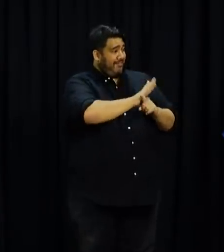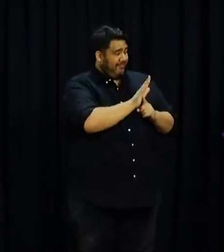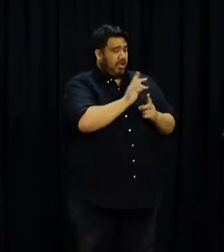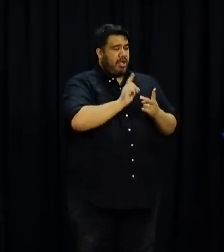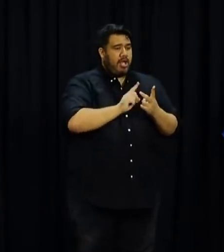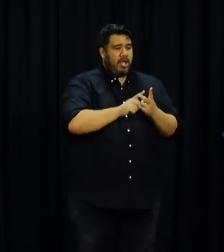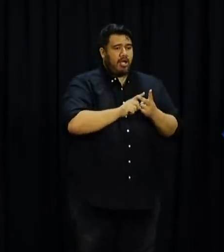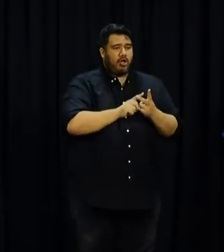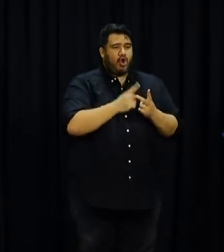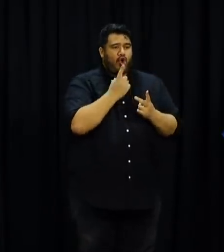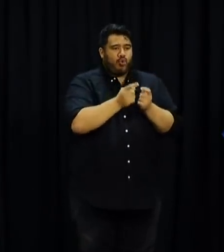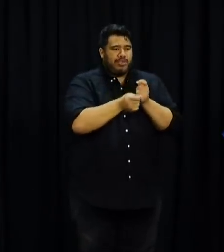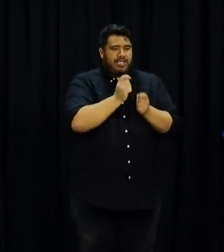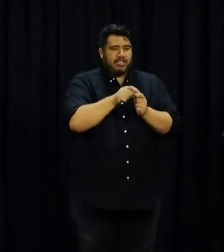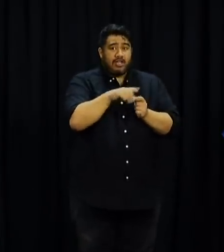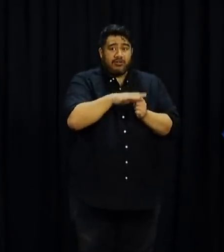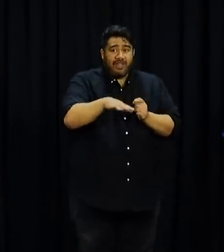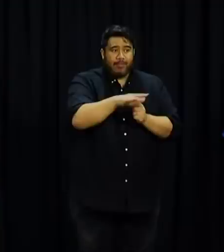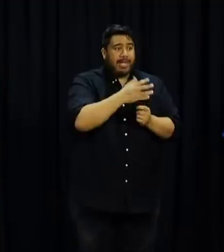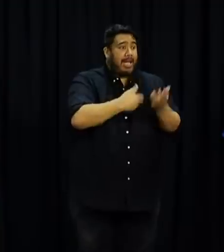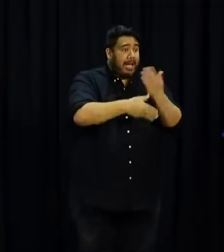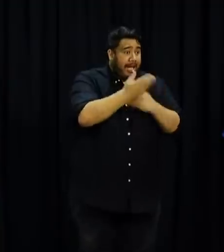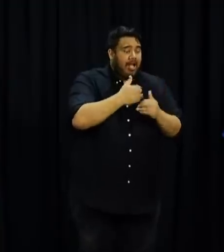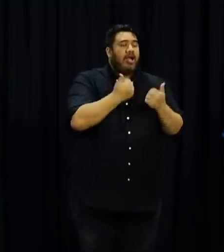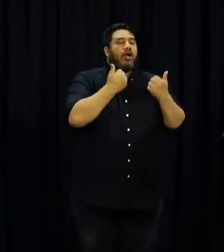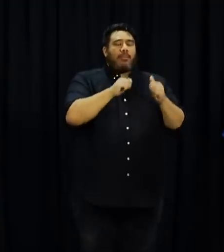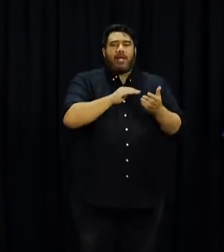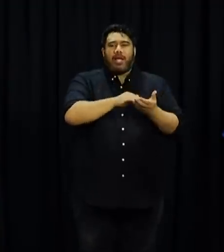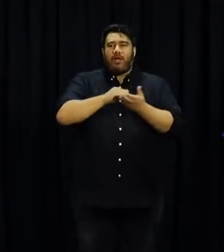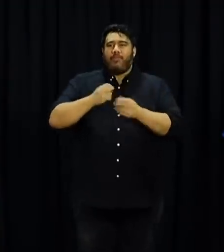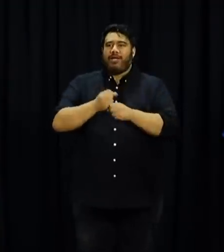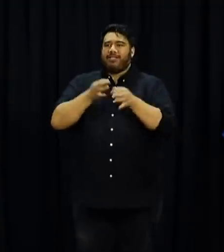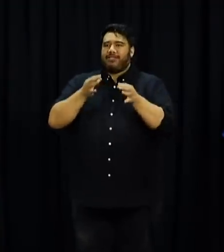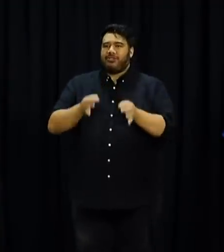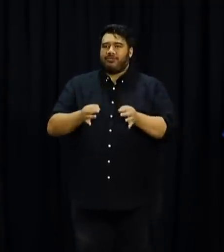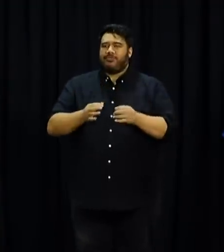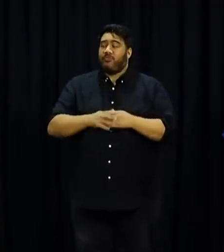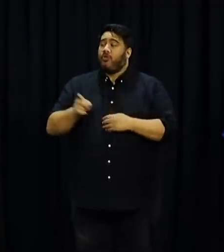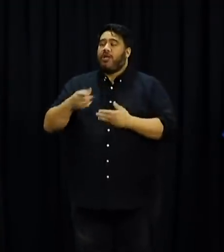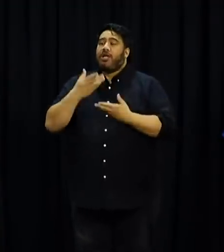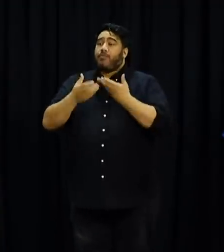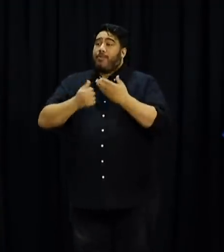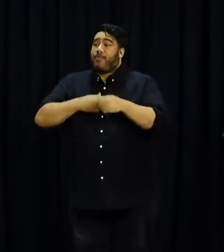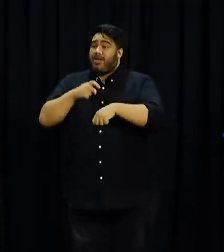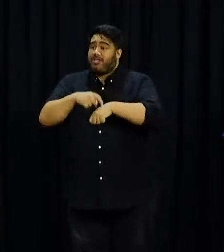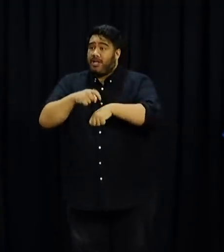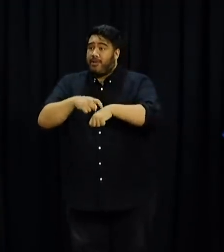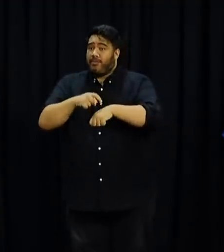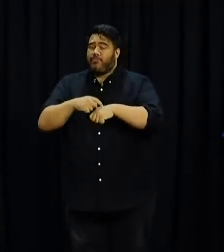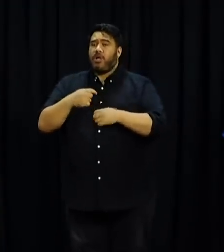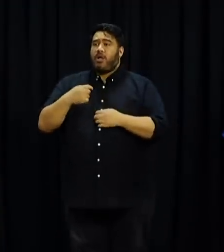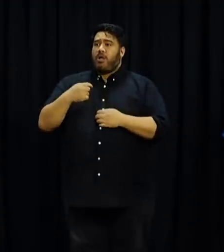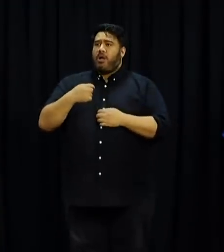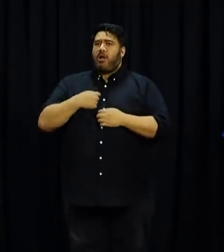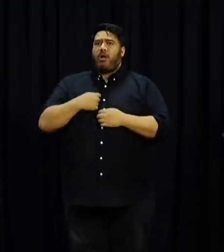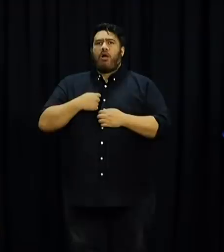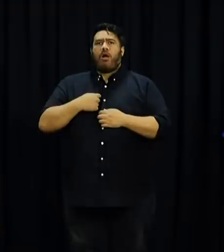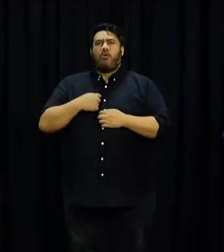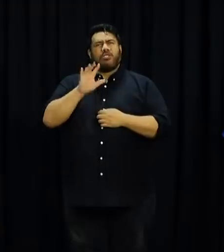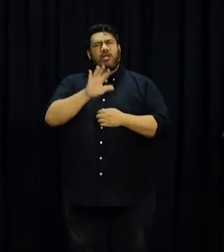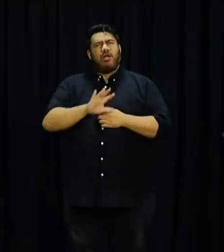family that helped inform those significant decisions. So just to cover my timeline, I went into a public event